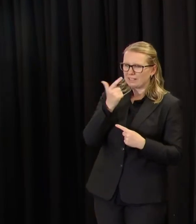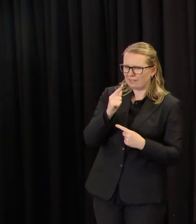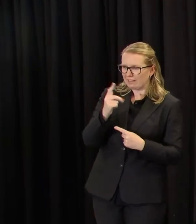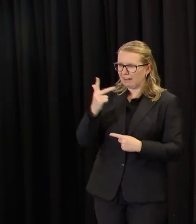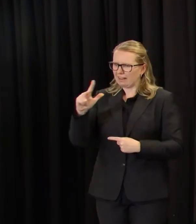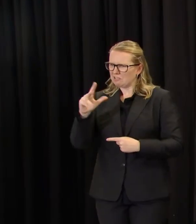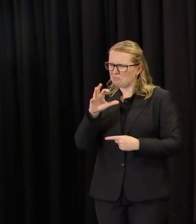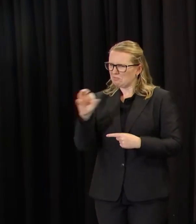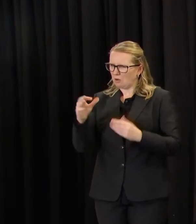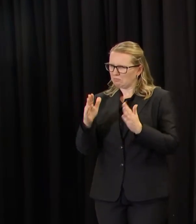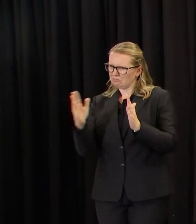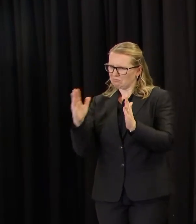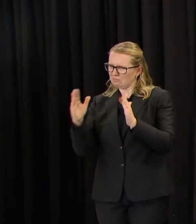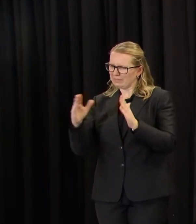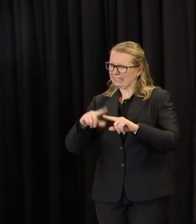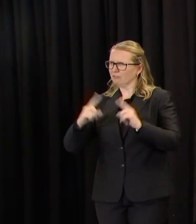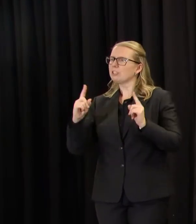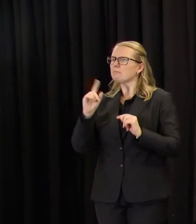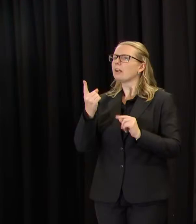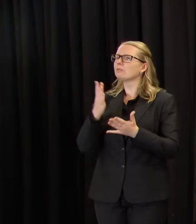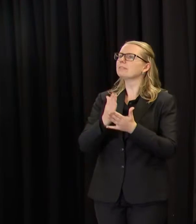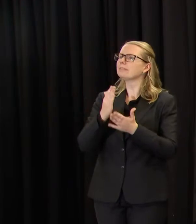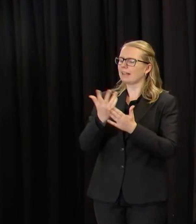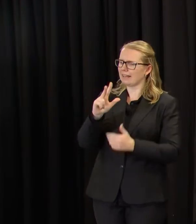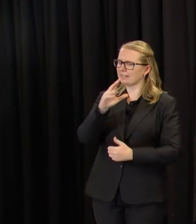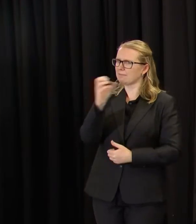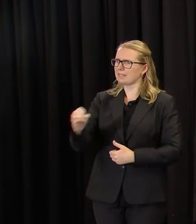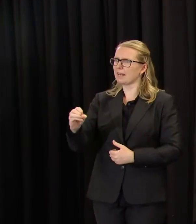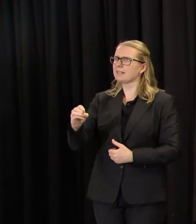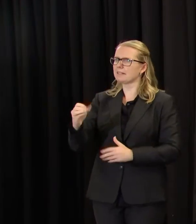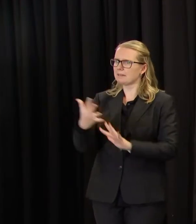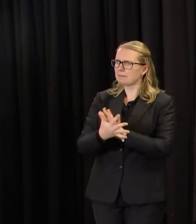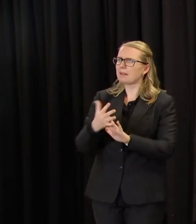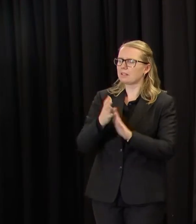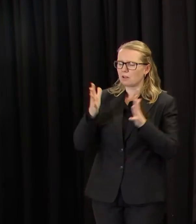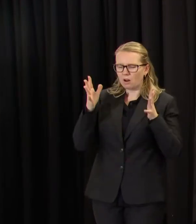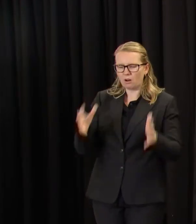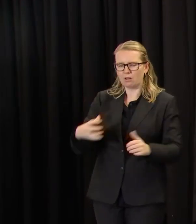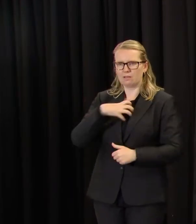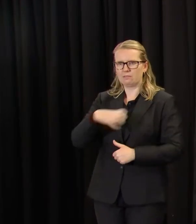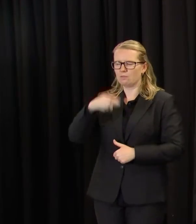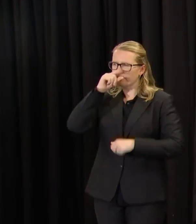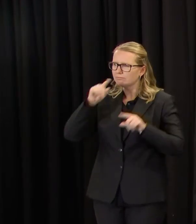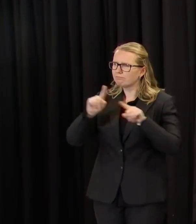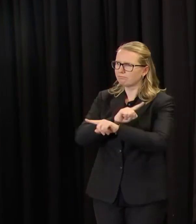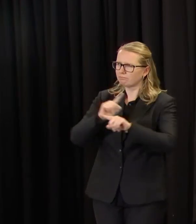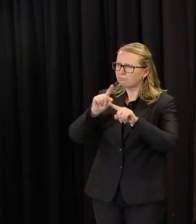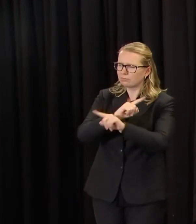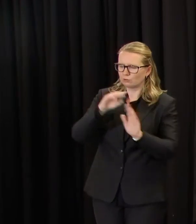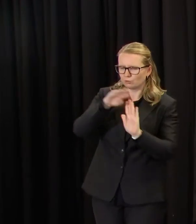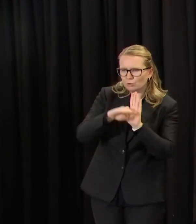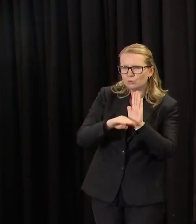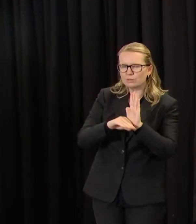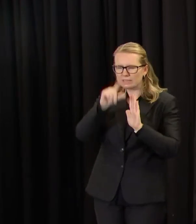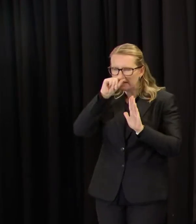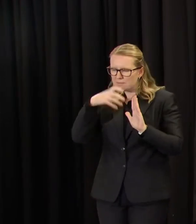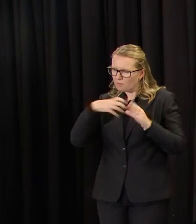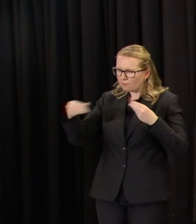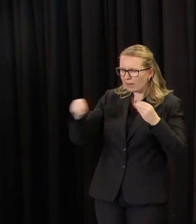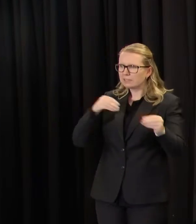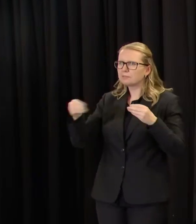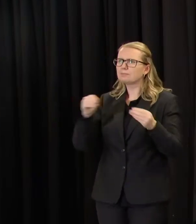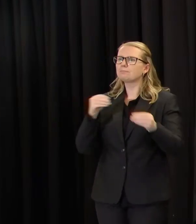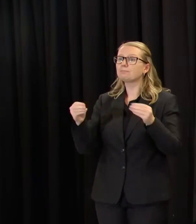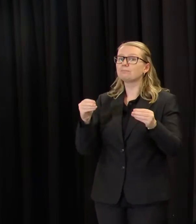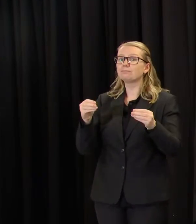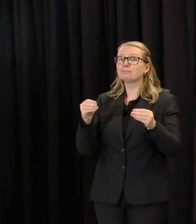but 80% in all the modelling is much more meaningful in terms of a sort of a safety net, if you like. Now, on top of that, just